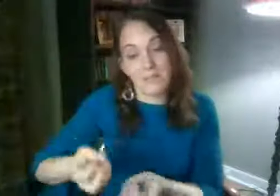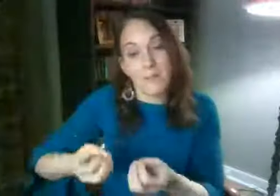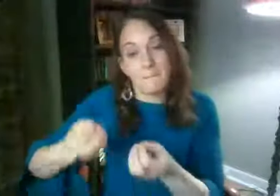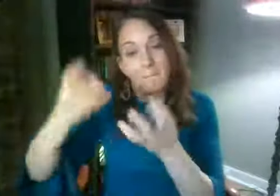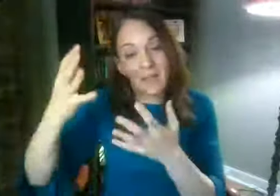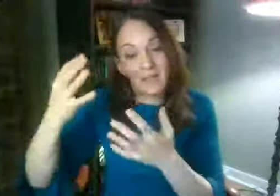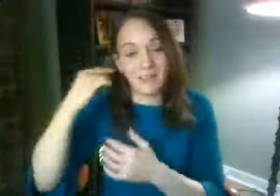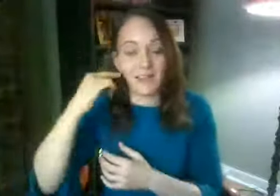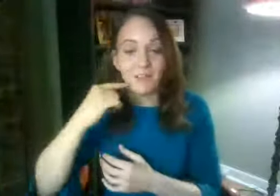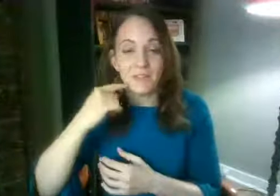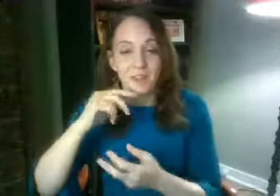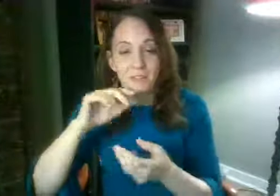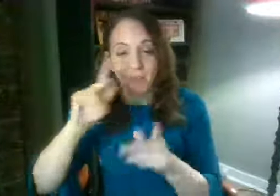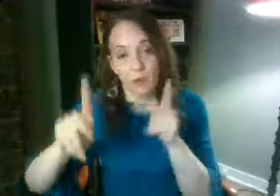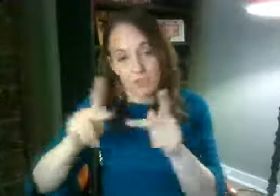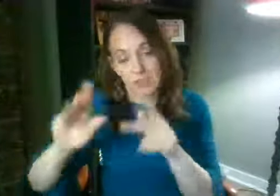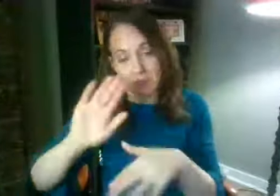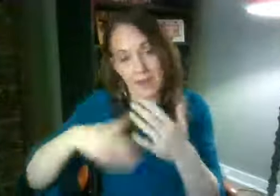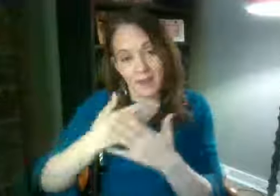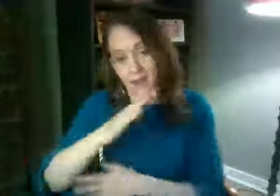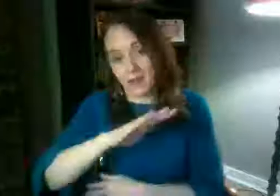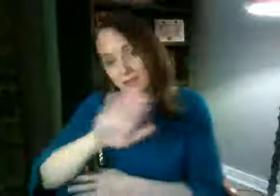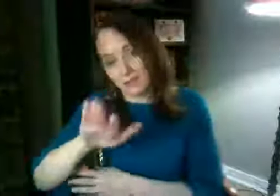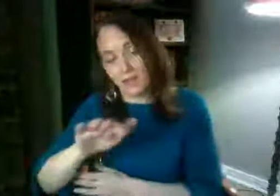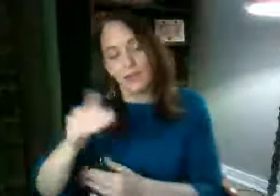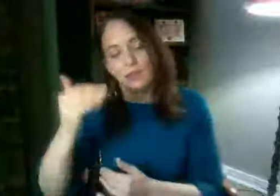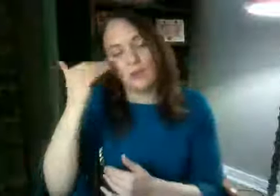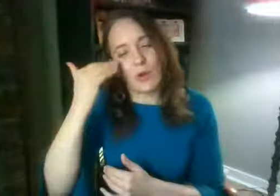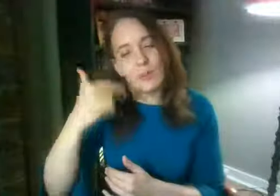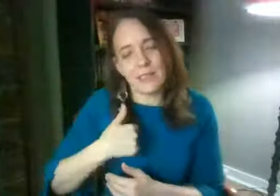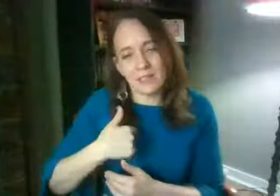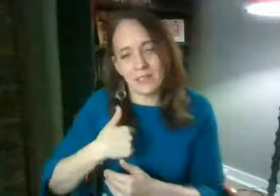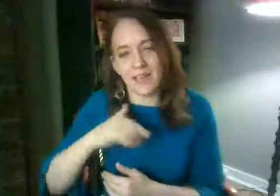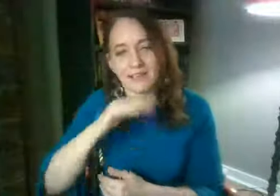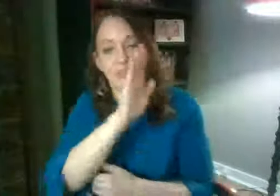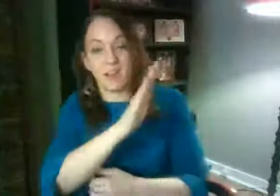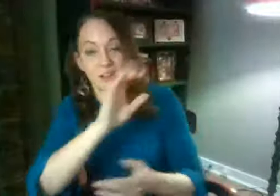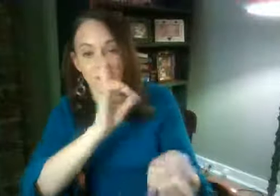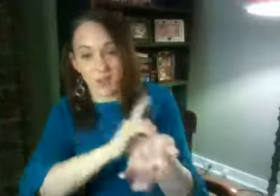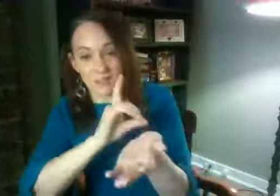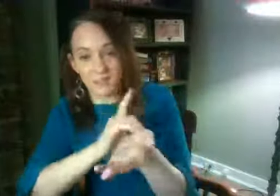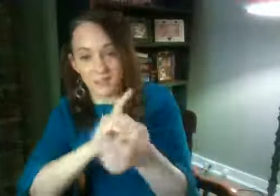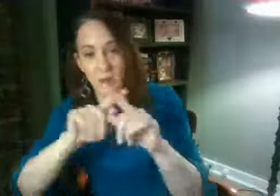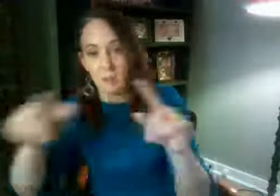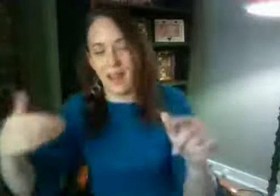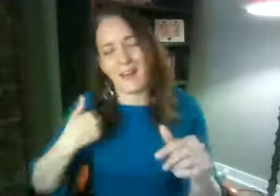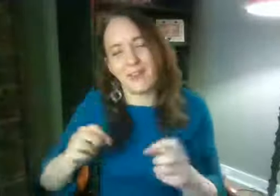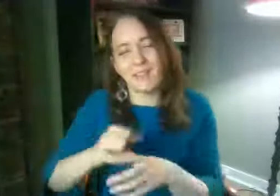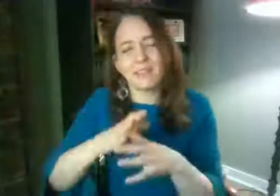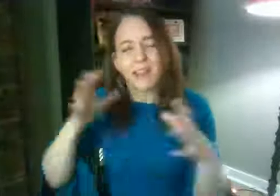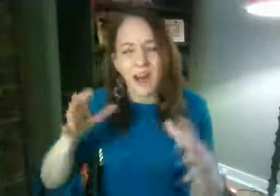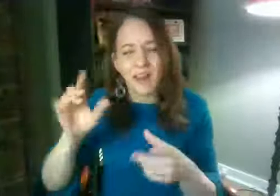because many of the deaf folks in my area know me as their doctor. But I have a lot